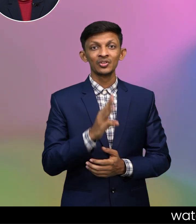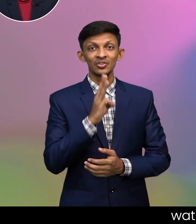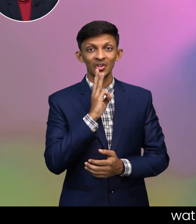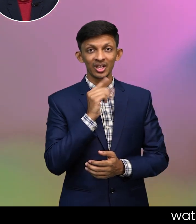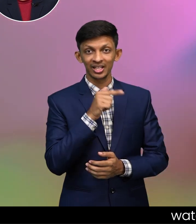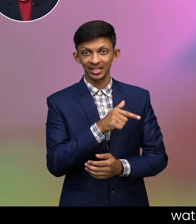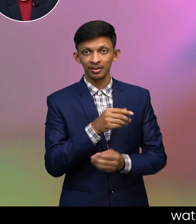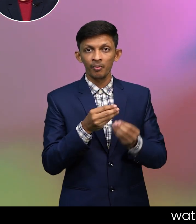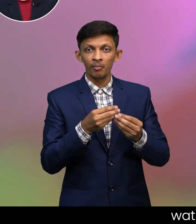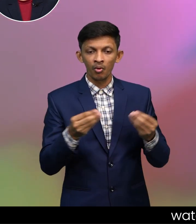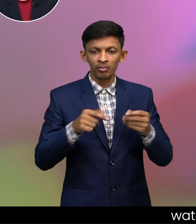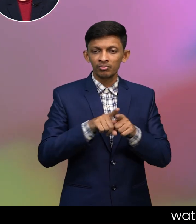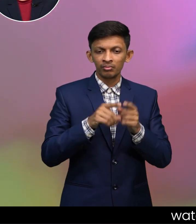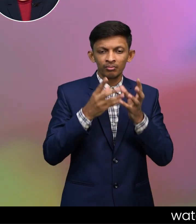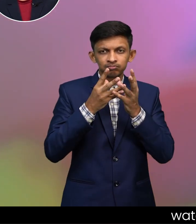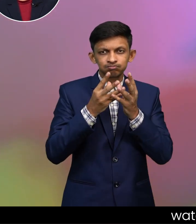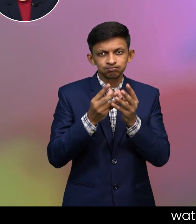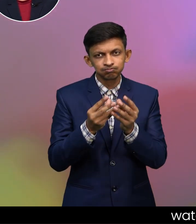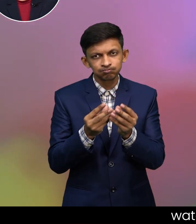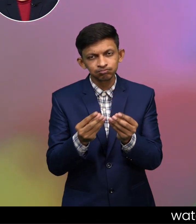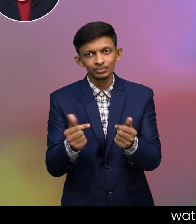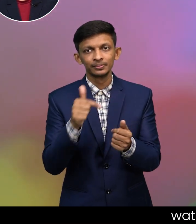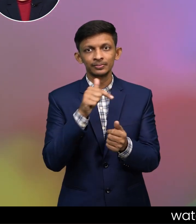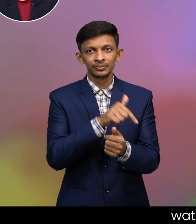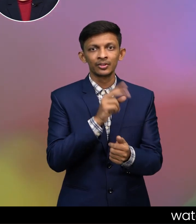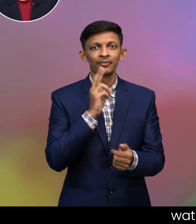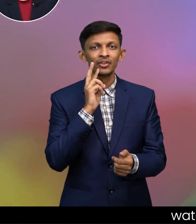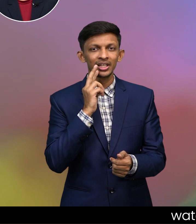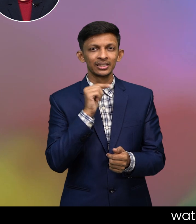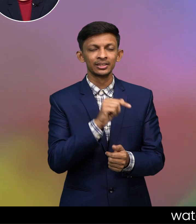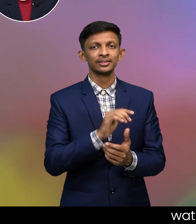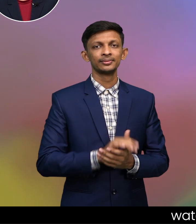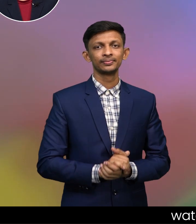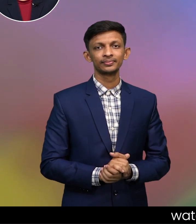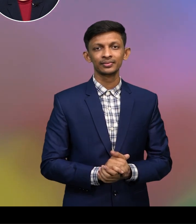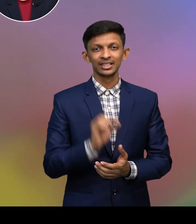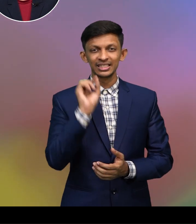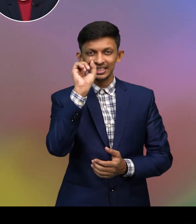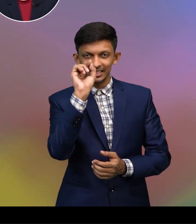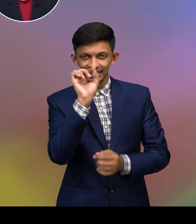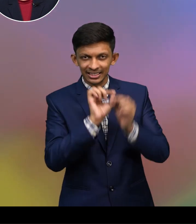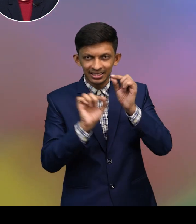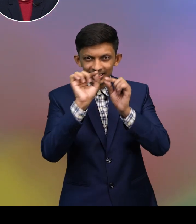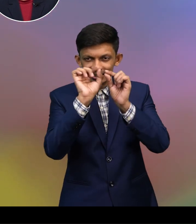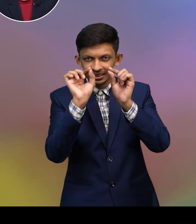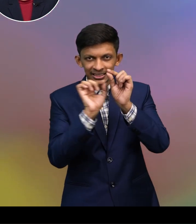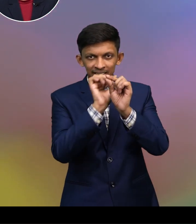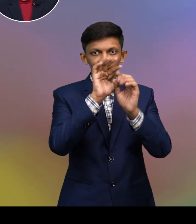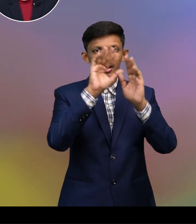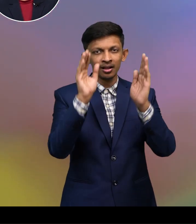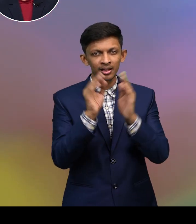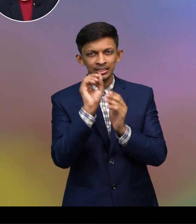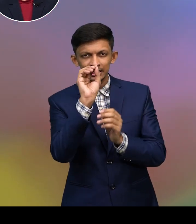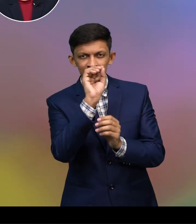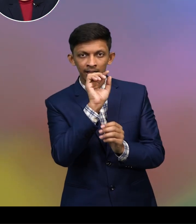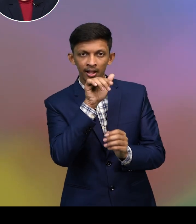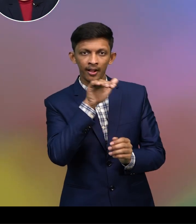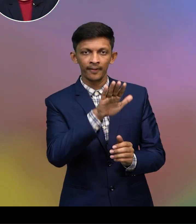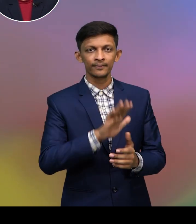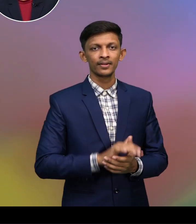The urine contains 96% water, 2.5% organic